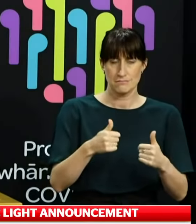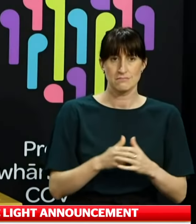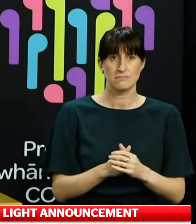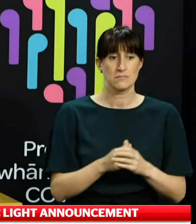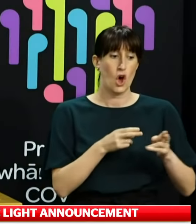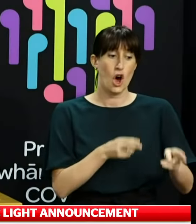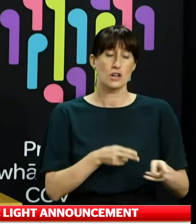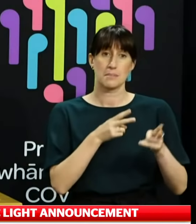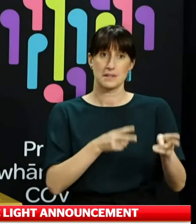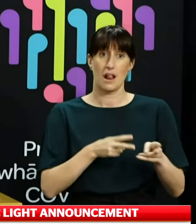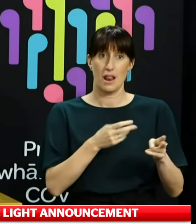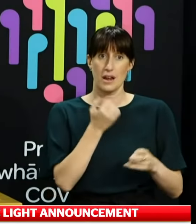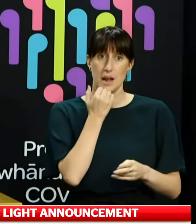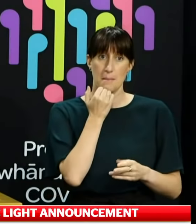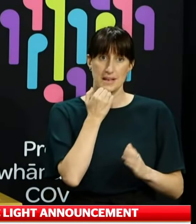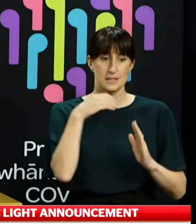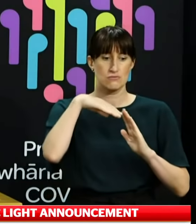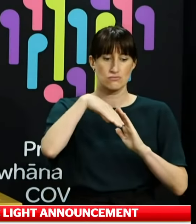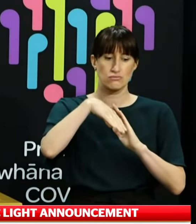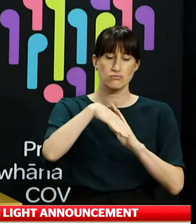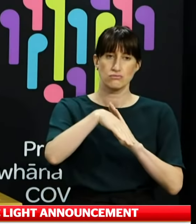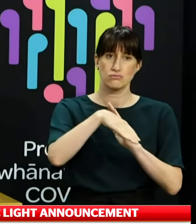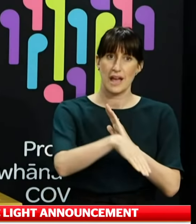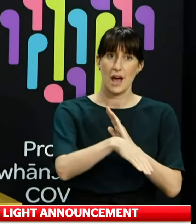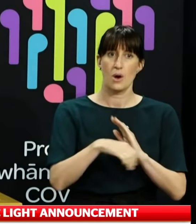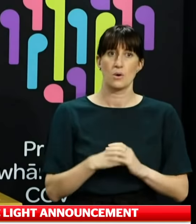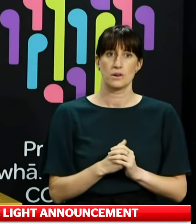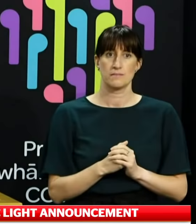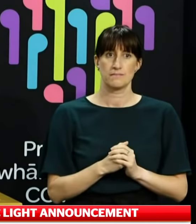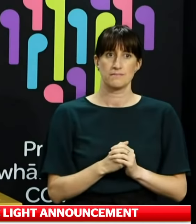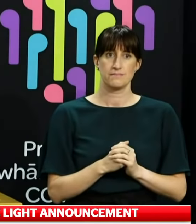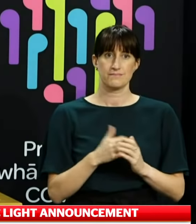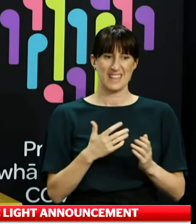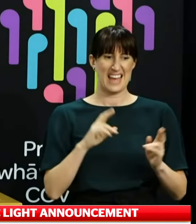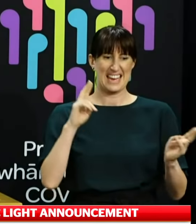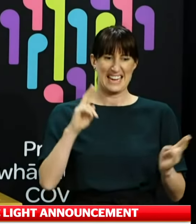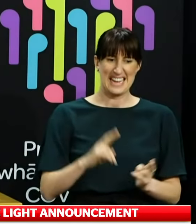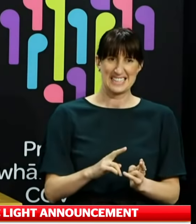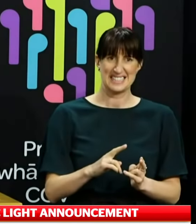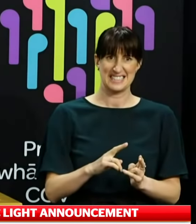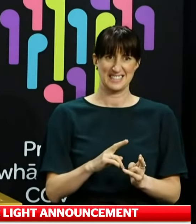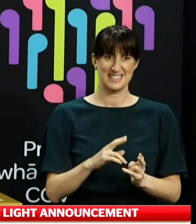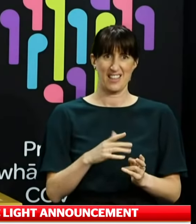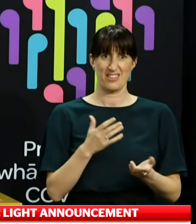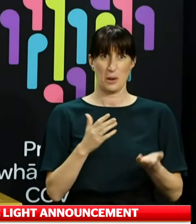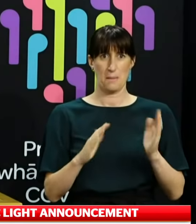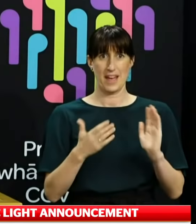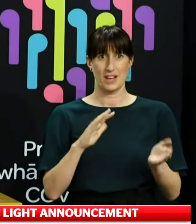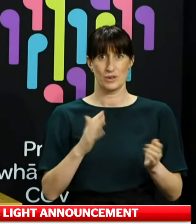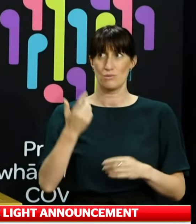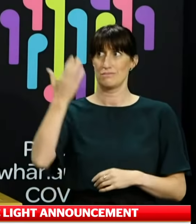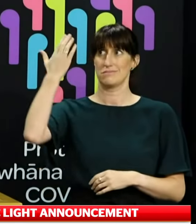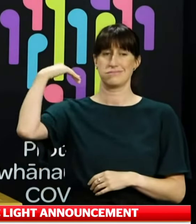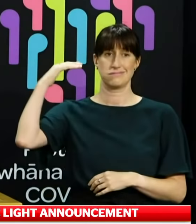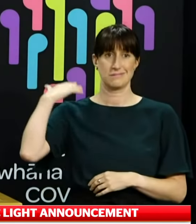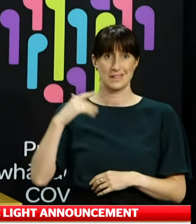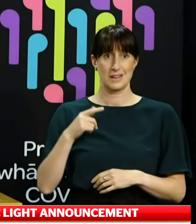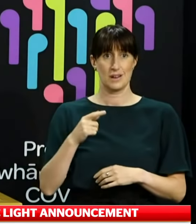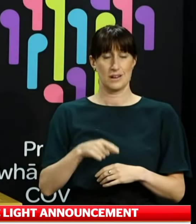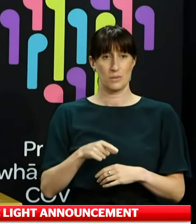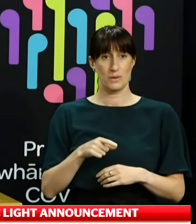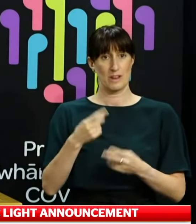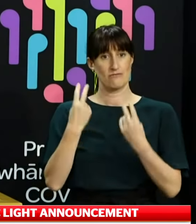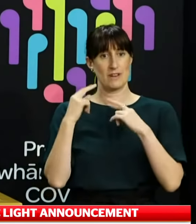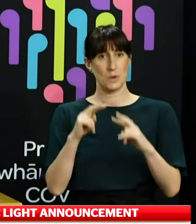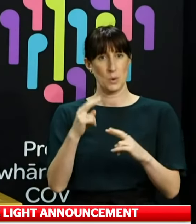down, with over 100 fewer people on average in hospital across the country now than when we last reviewed the settings.